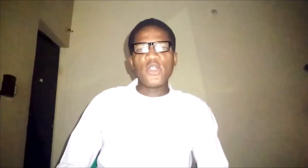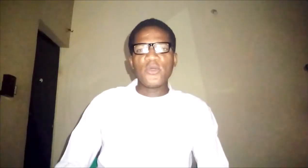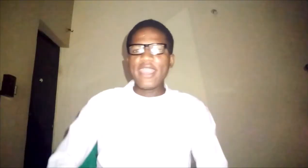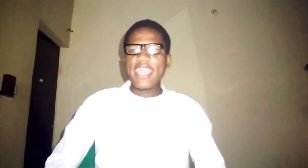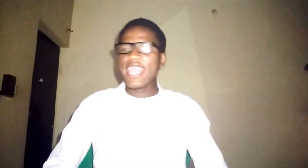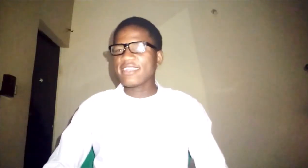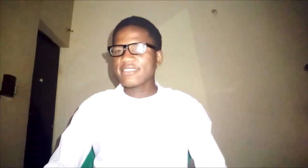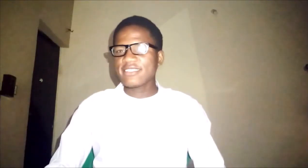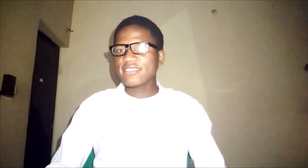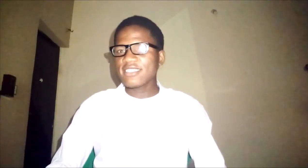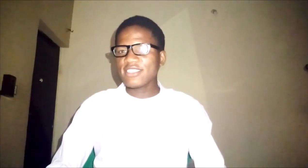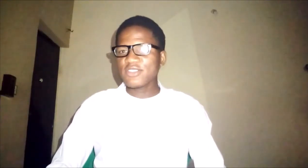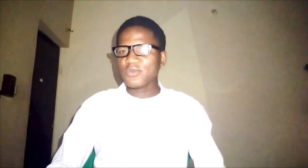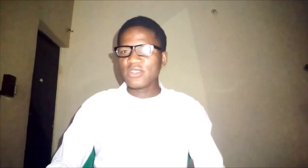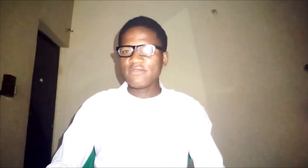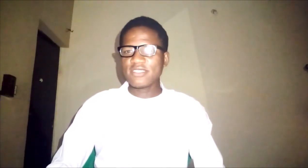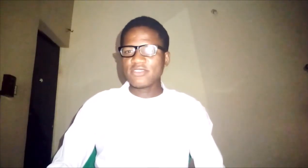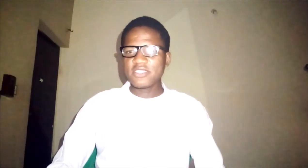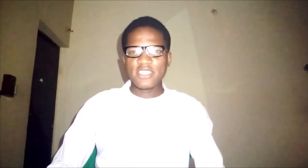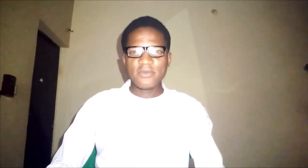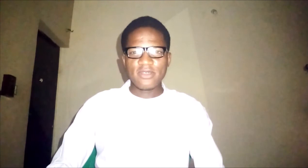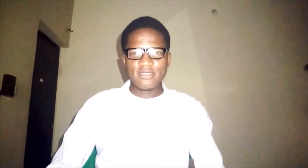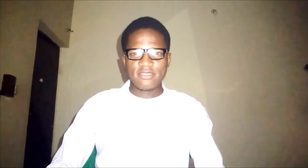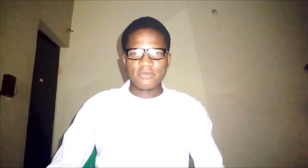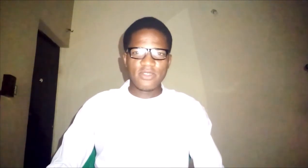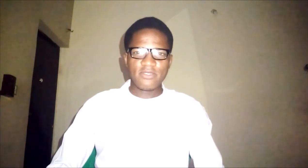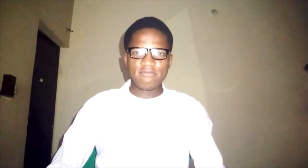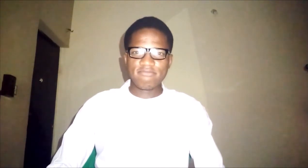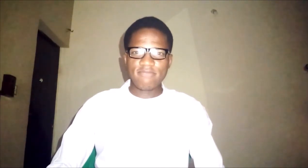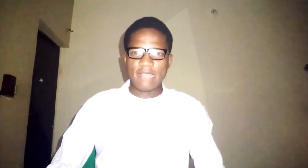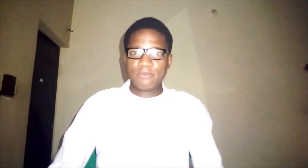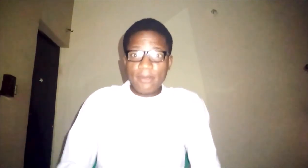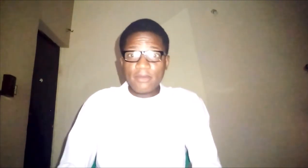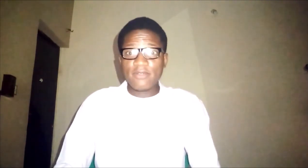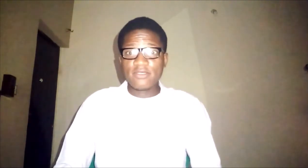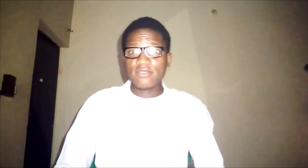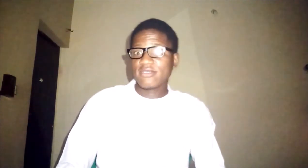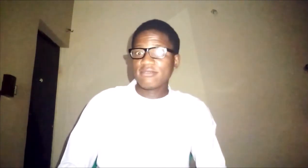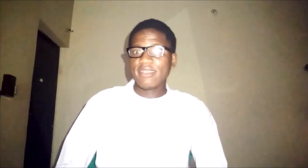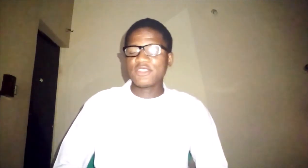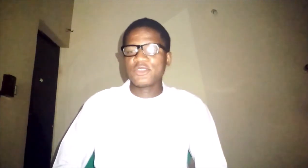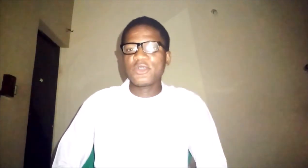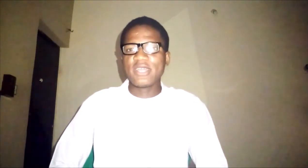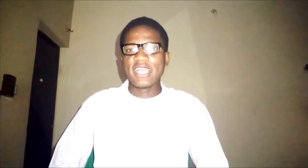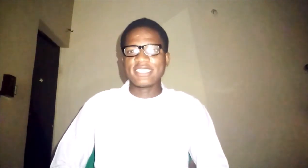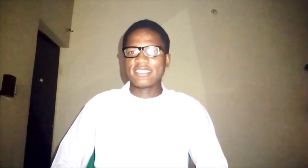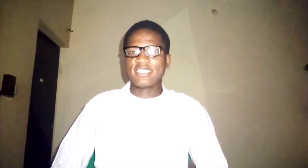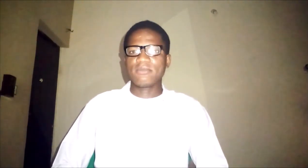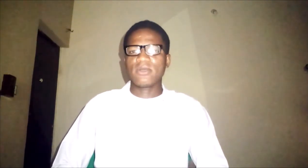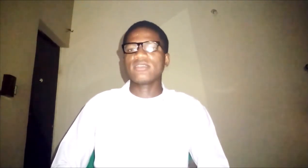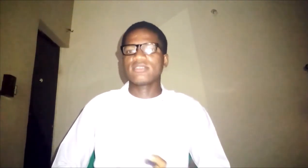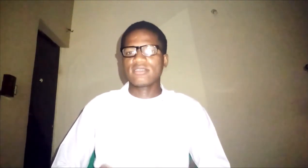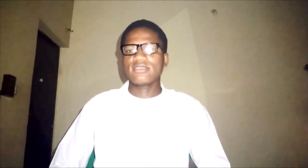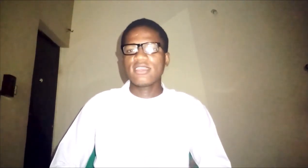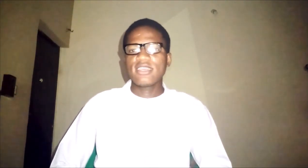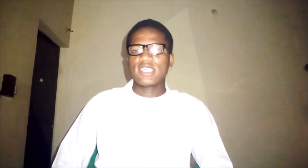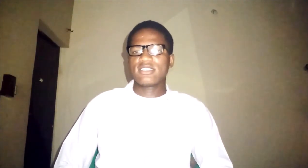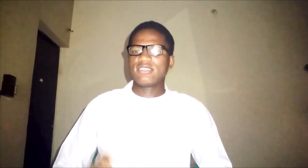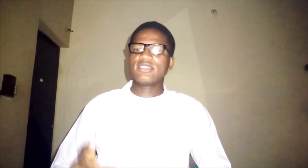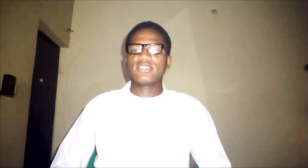Oh, X. It's one of the tricky ones. Probably one of those letters you're not going to catch easily, but it's still easy